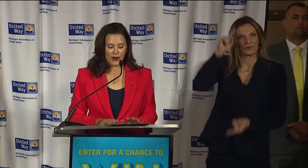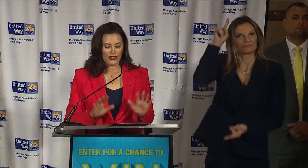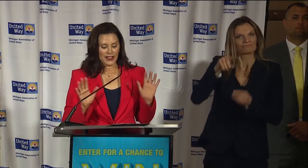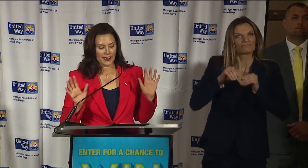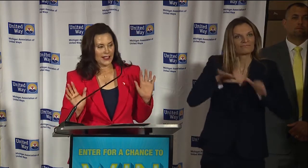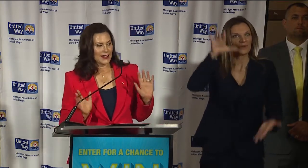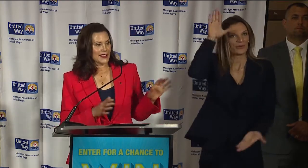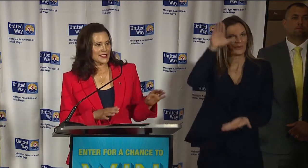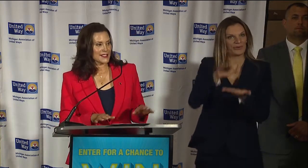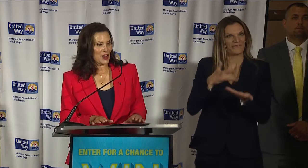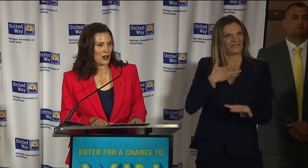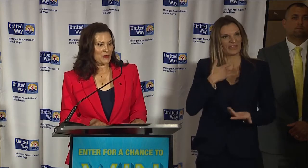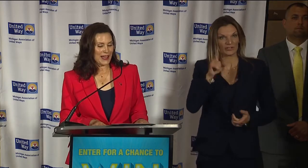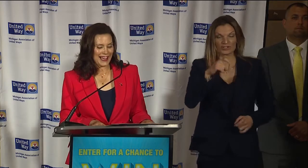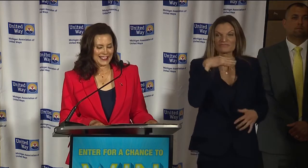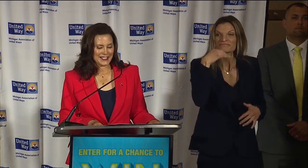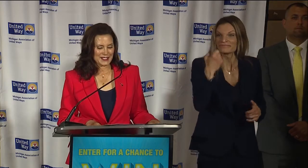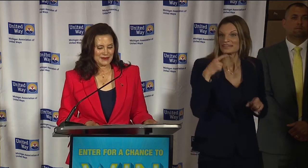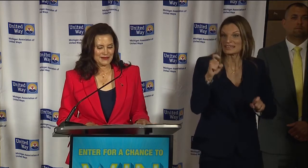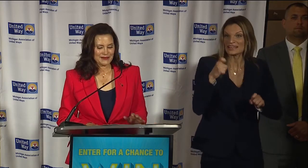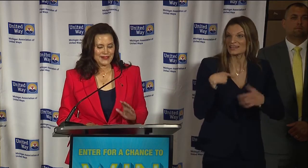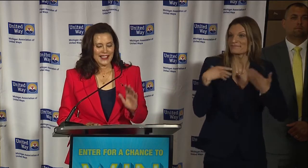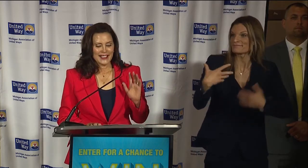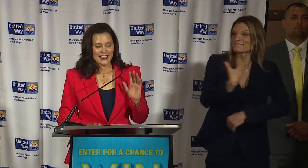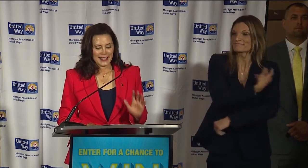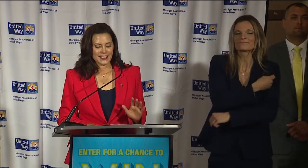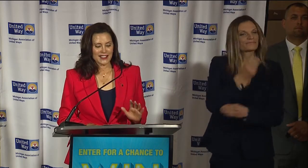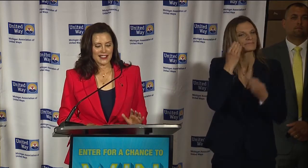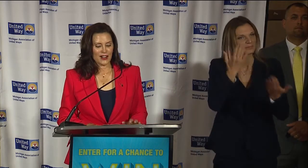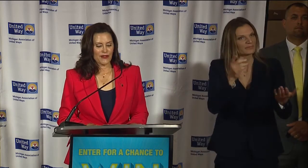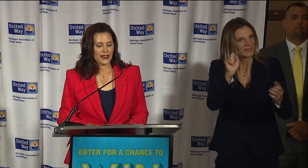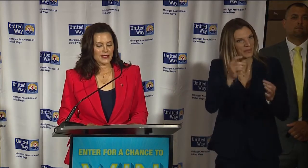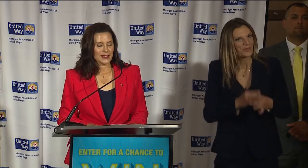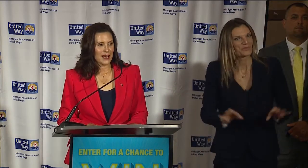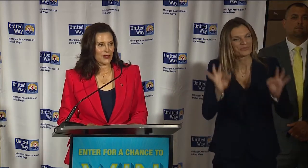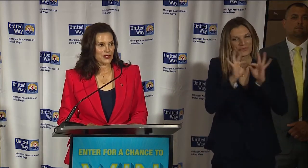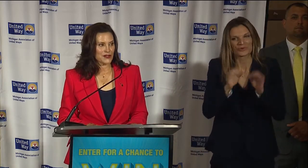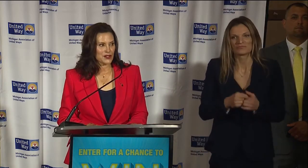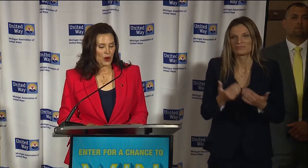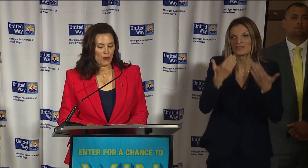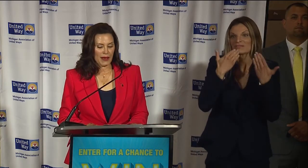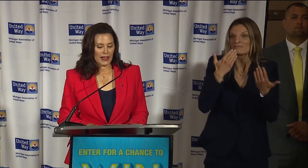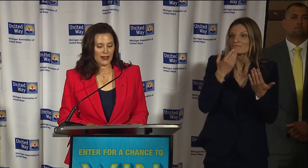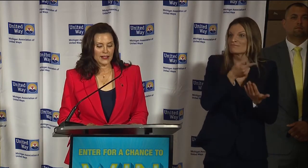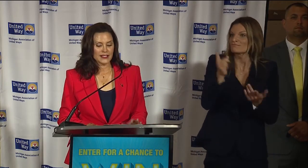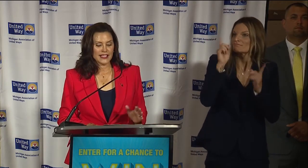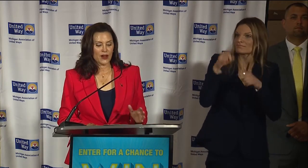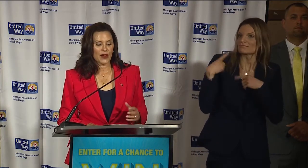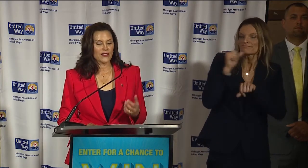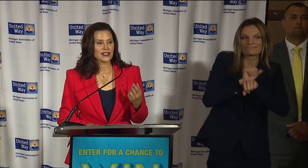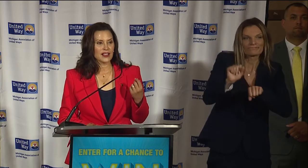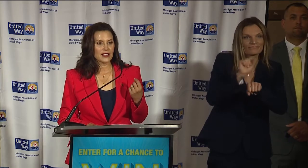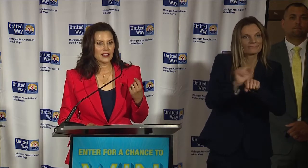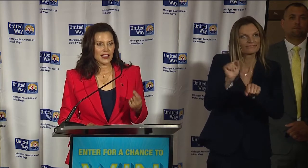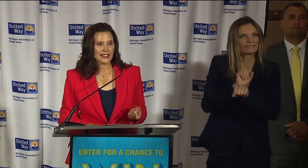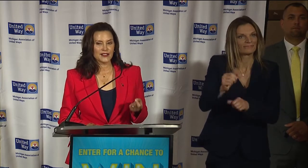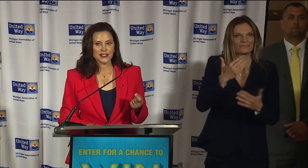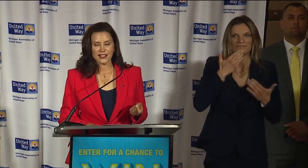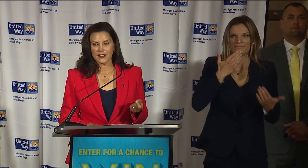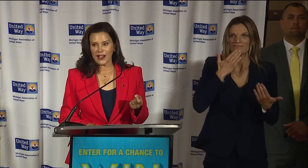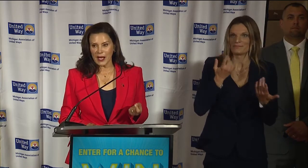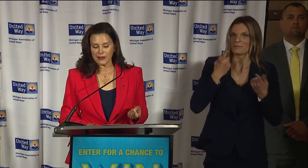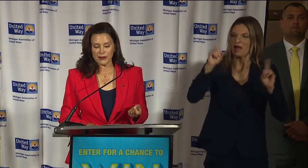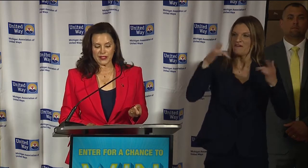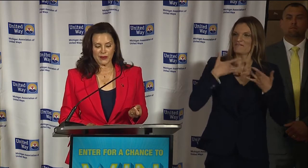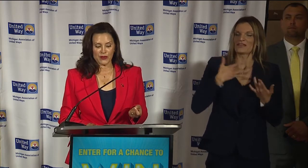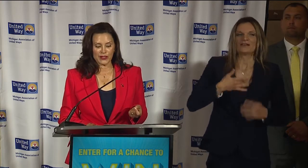right now and think this is all behind us. Thanks to the sacrifices and efforts of so many, today we have this collective